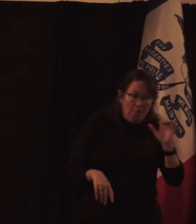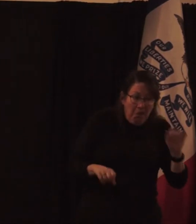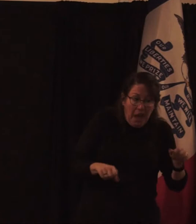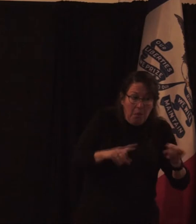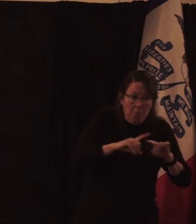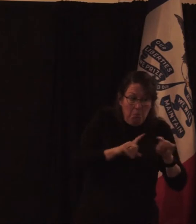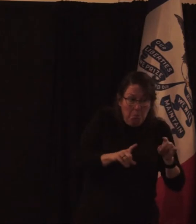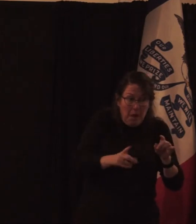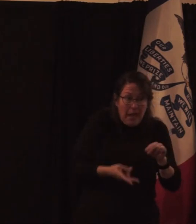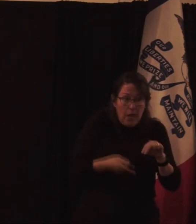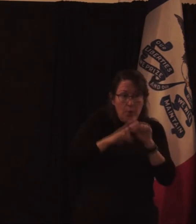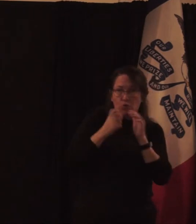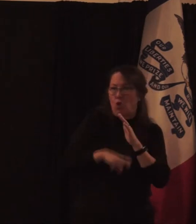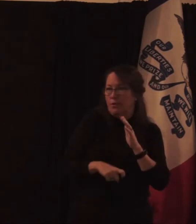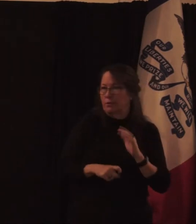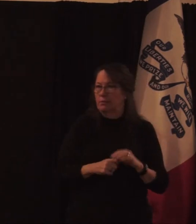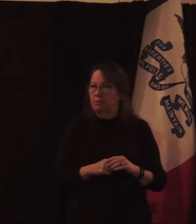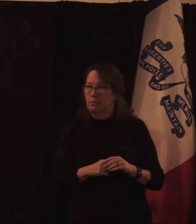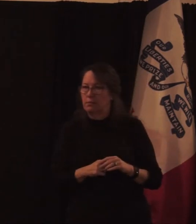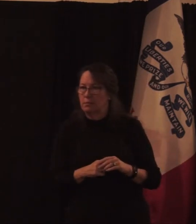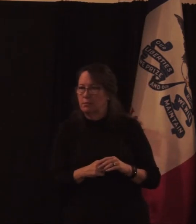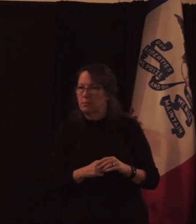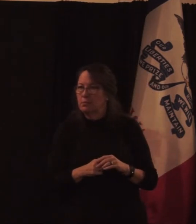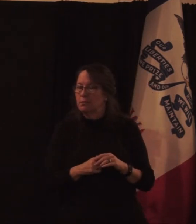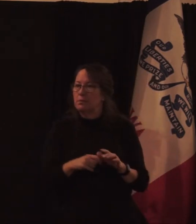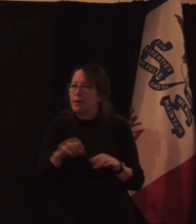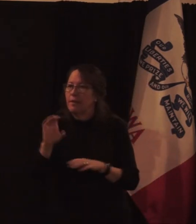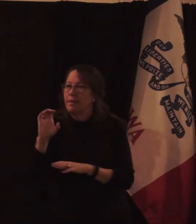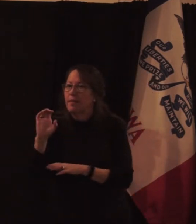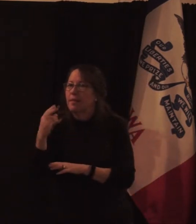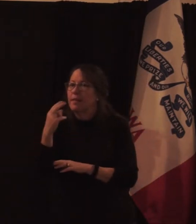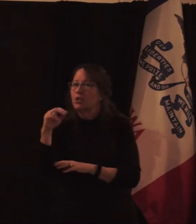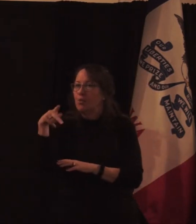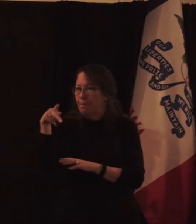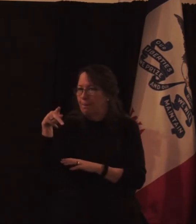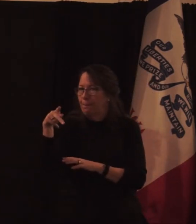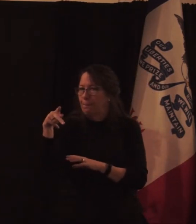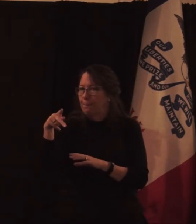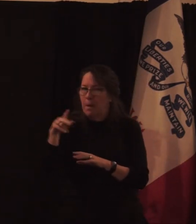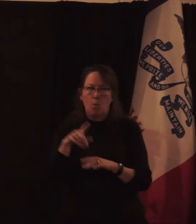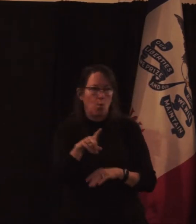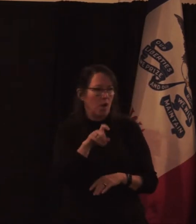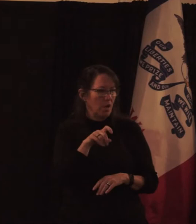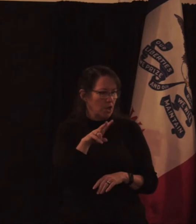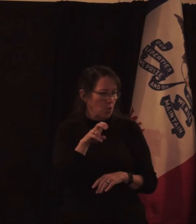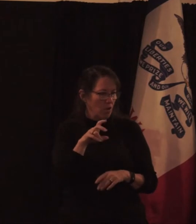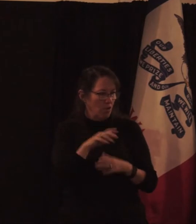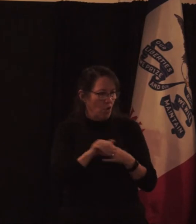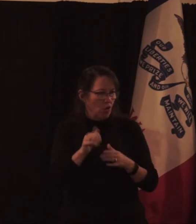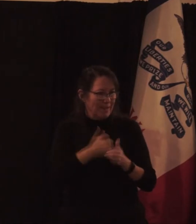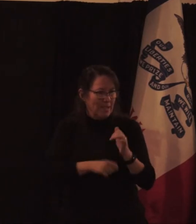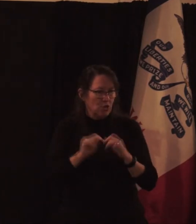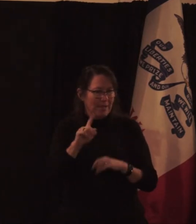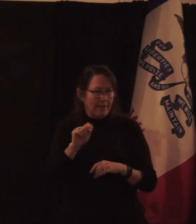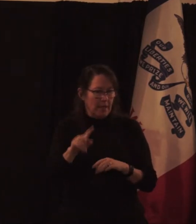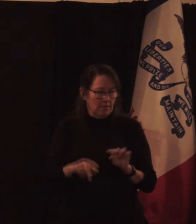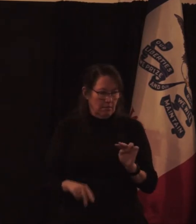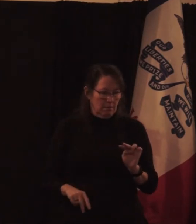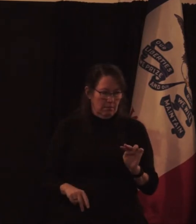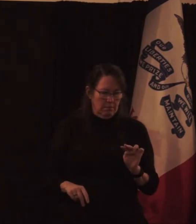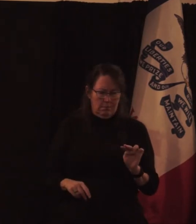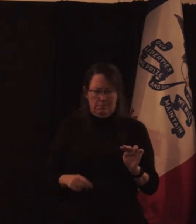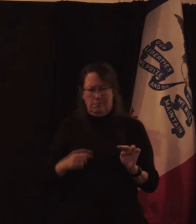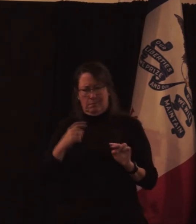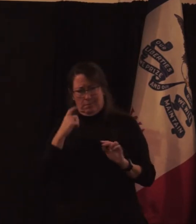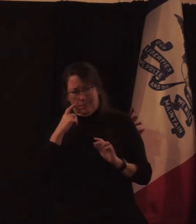that, but it was going to increase the cost of the TV set, maybe $100, $200 a set. Well,